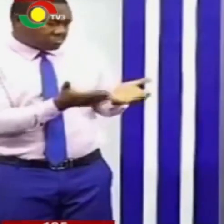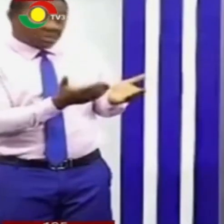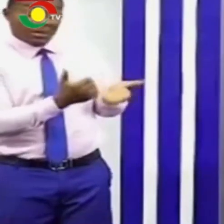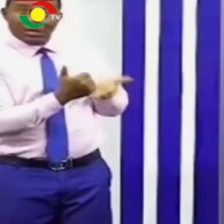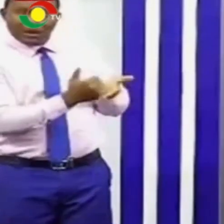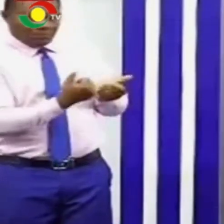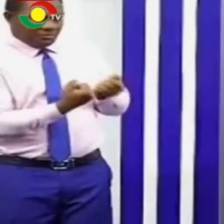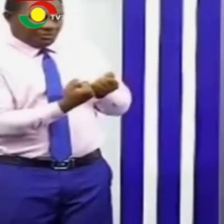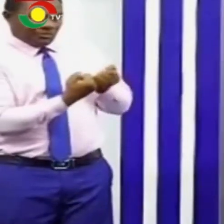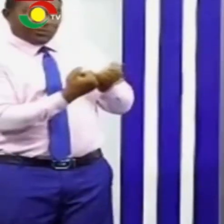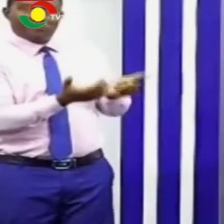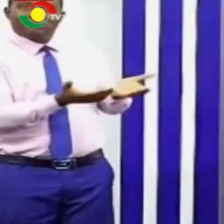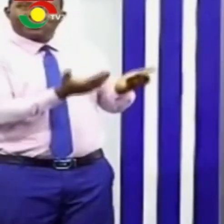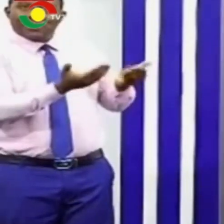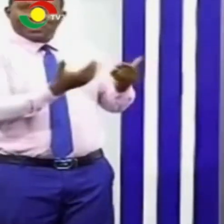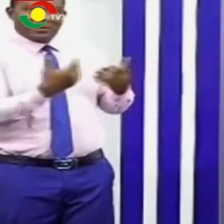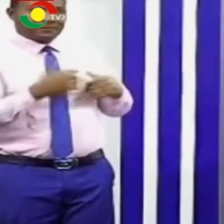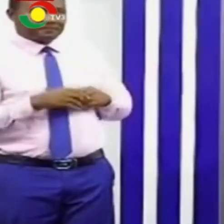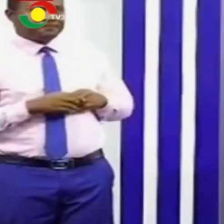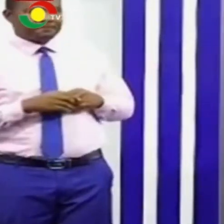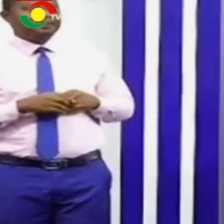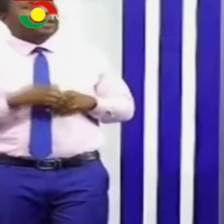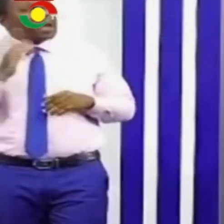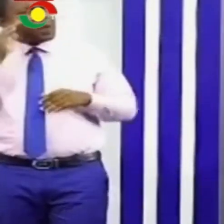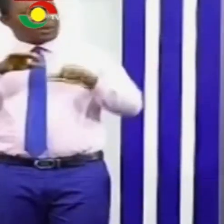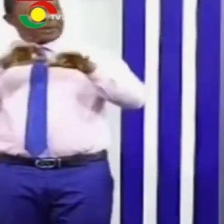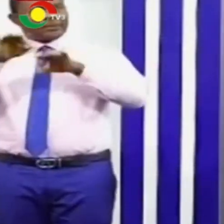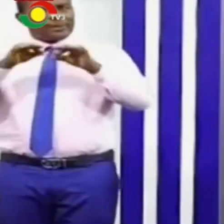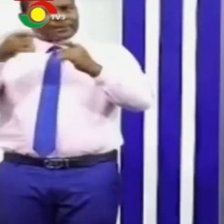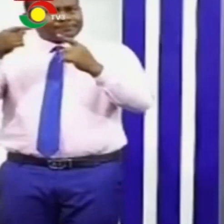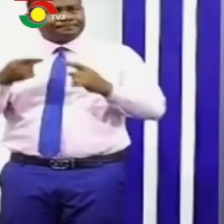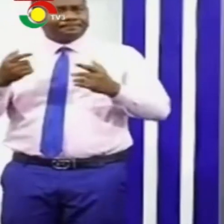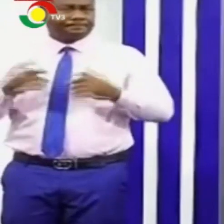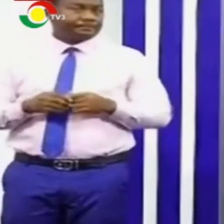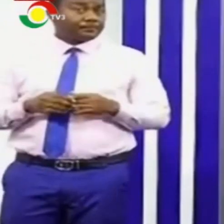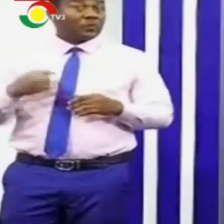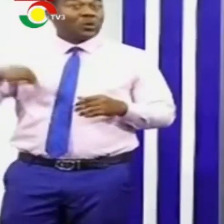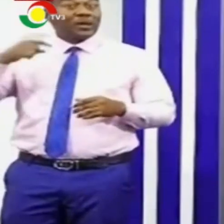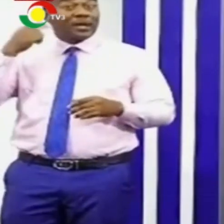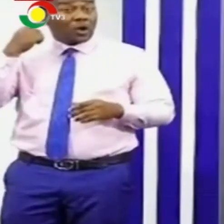paying attention to. And I'll give some quick clarification on that, because the brief we have is that